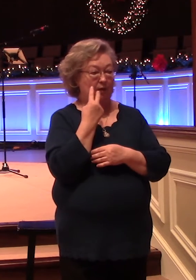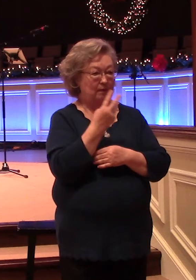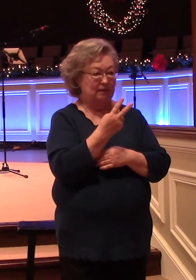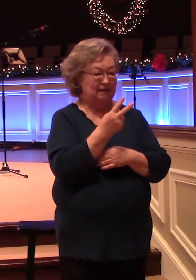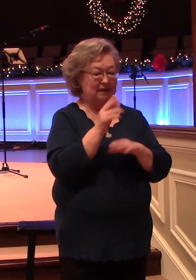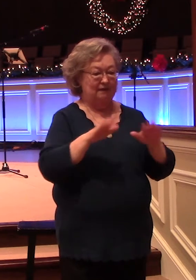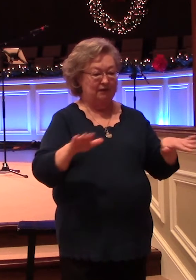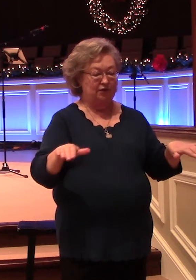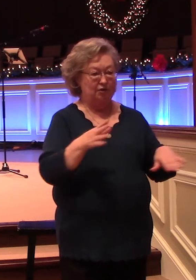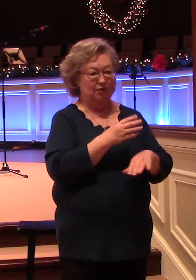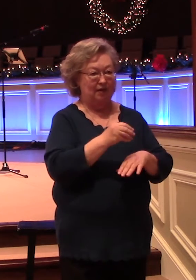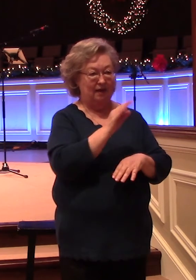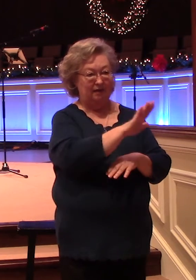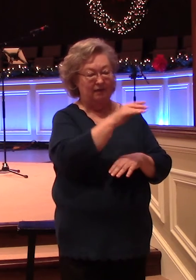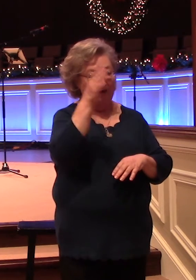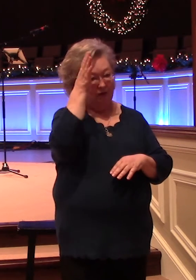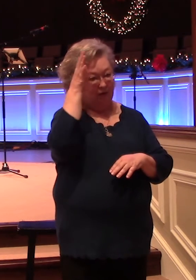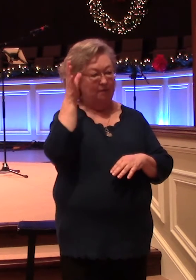the love